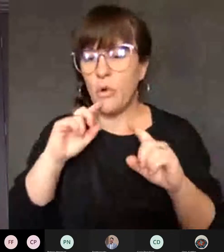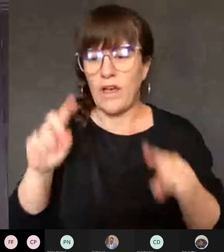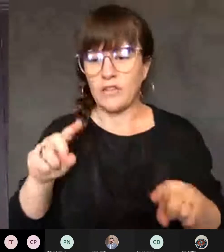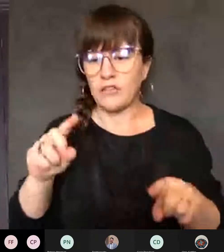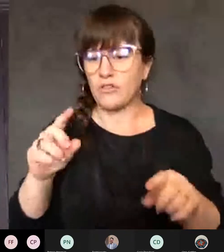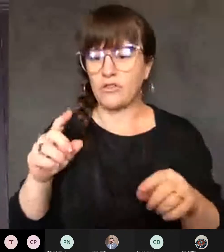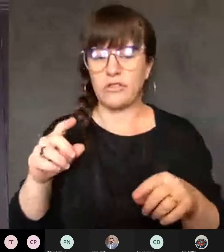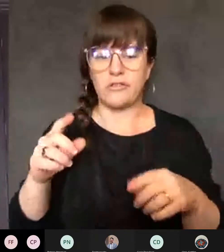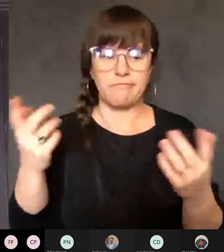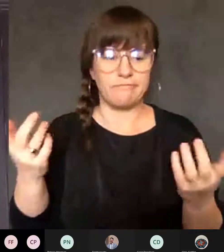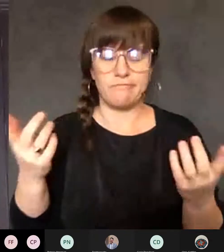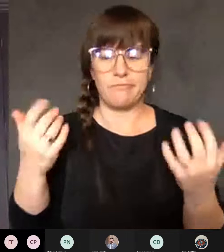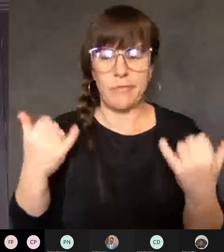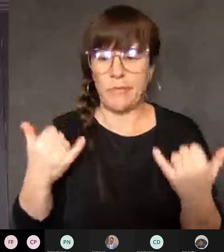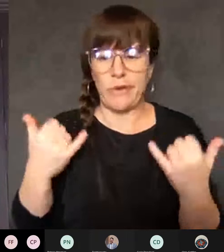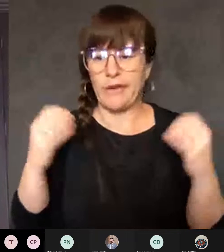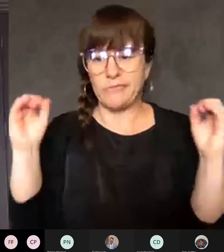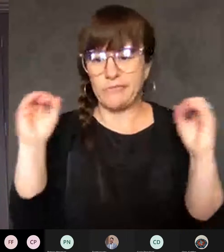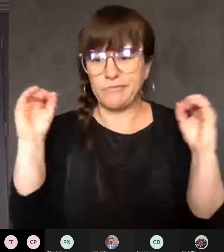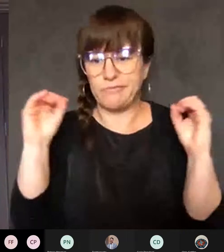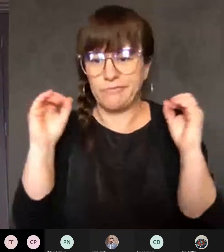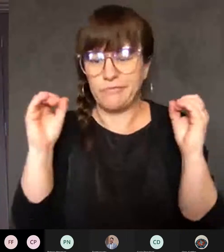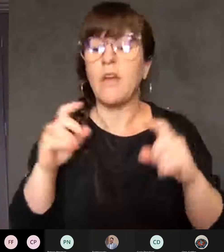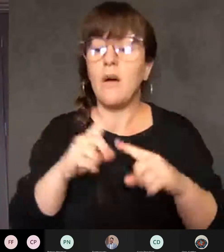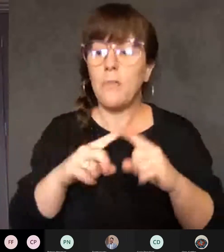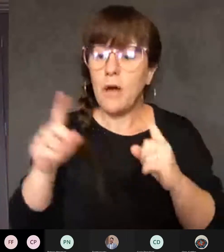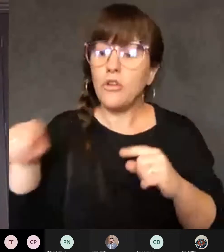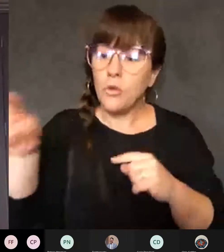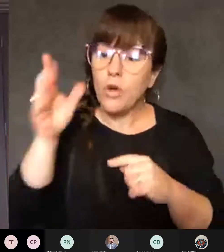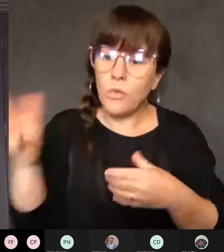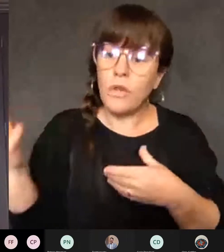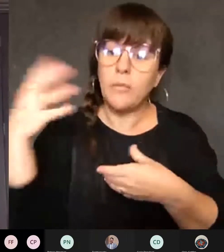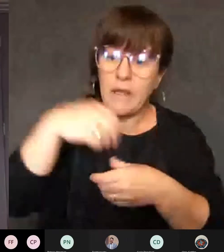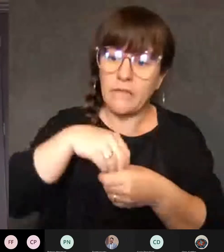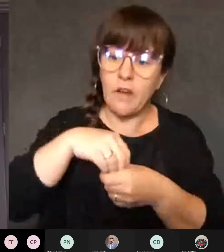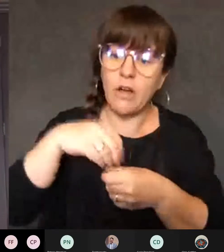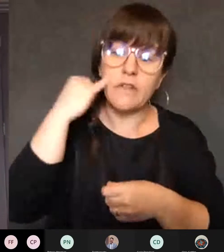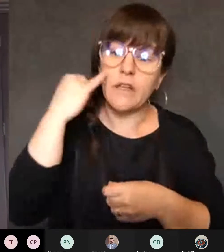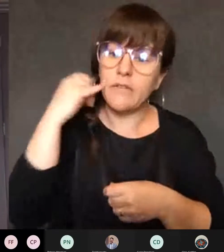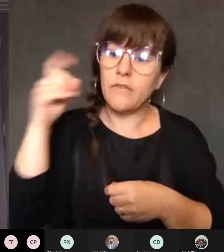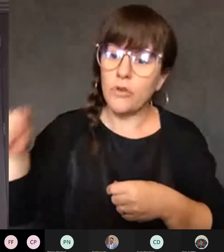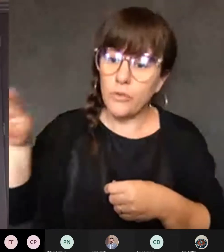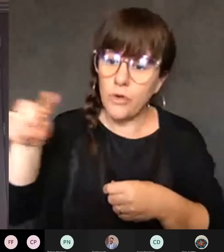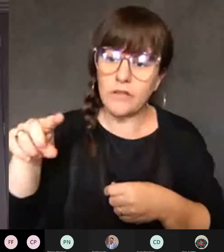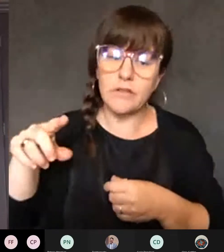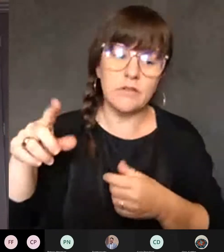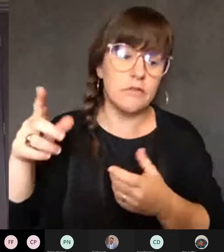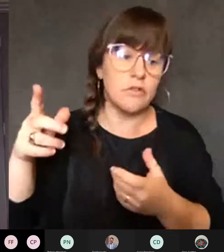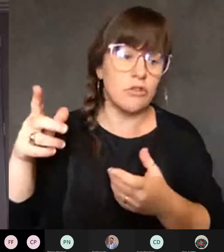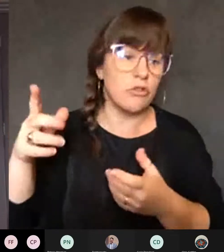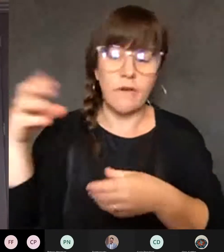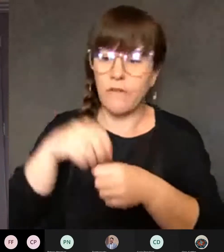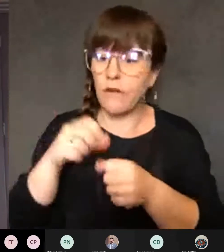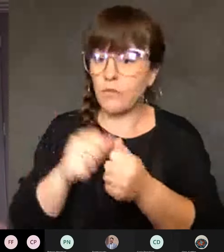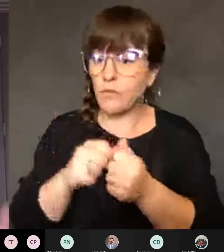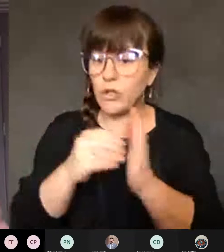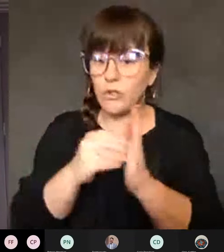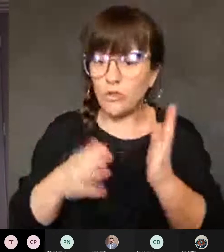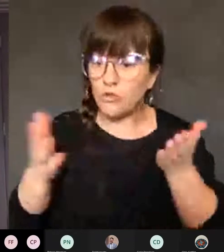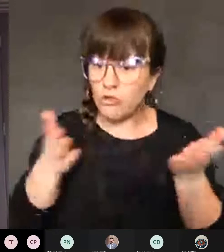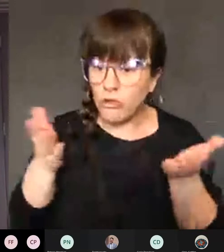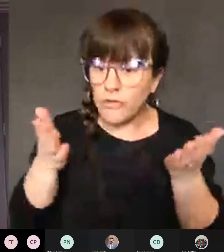a lot of you will be involved. If you have any kind of work involved in student services, you'll probably be brought